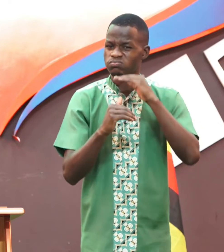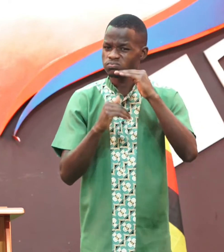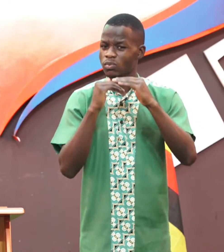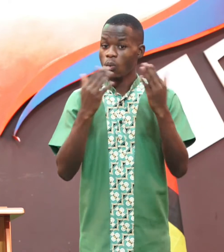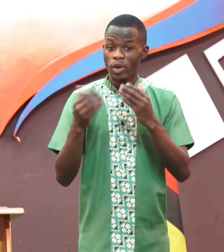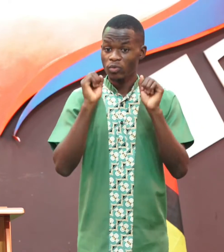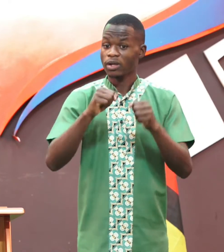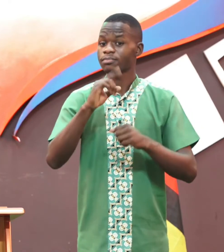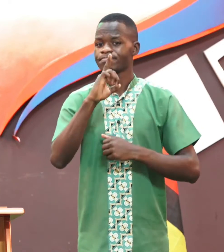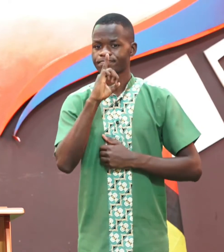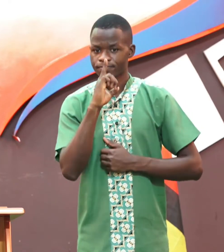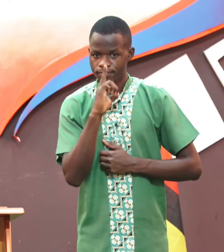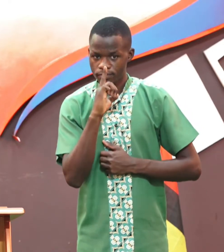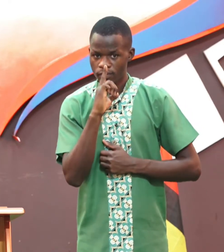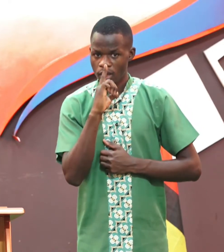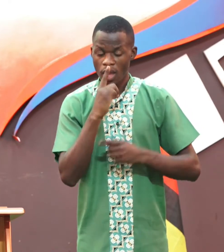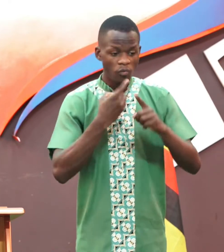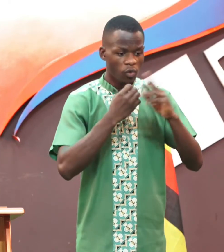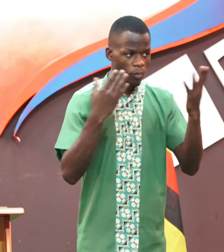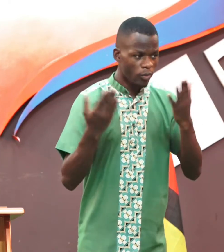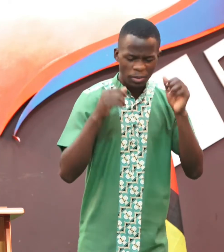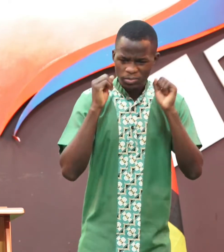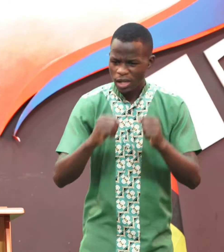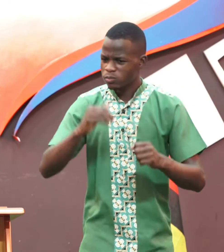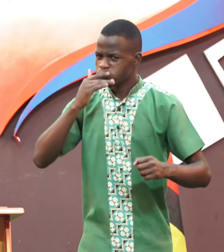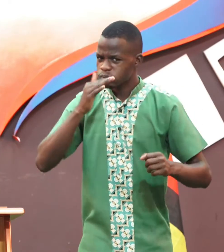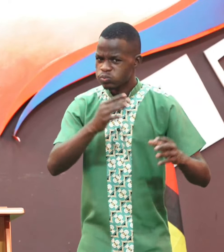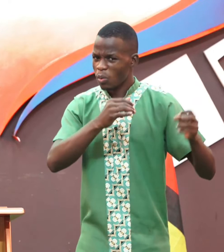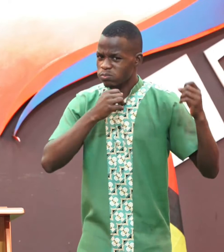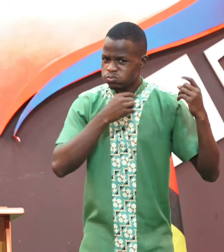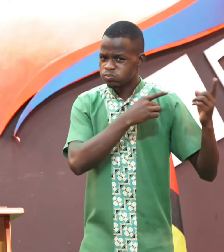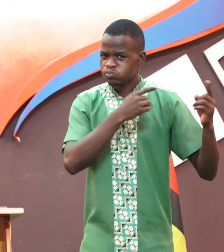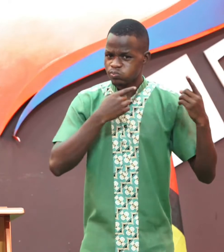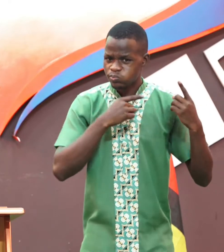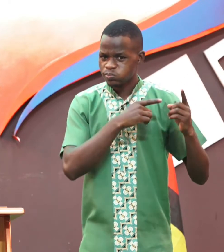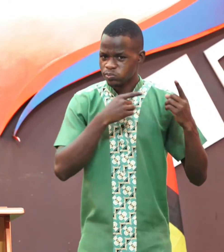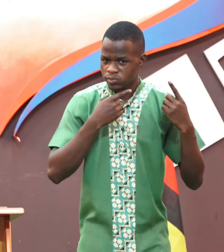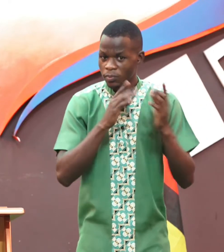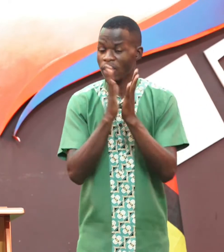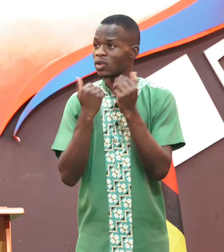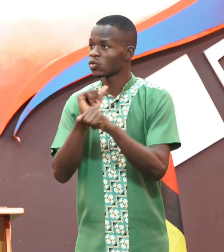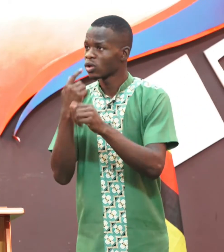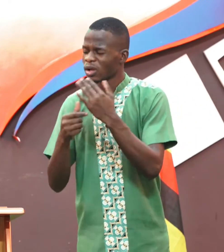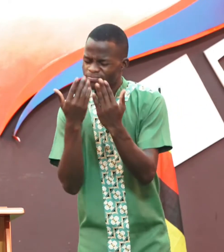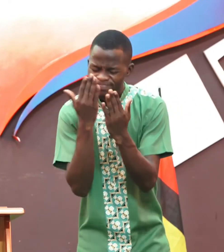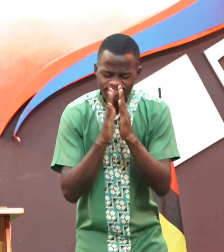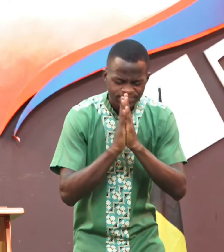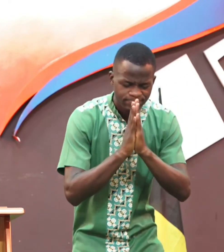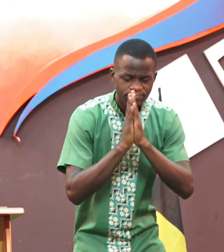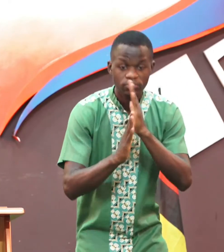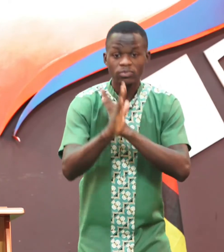get to a point where you can be silent. We wandi baddo yogerera. Where you ought to have spoken. No saba Katonda nti nyamba